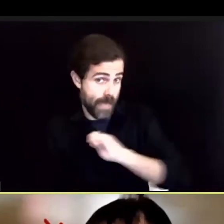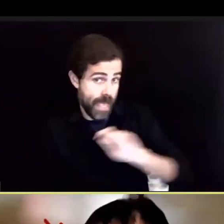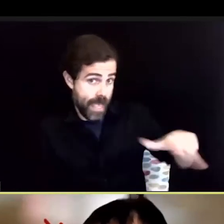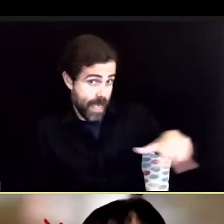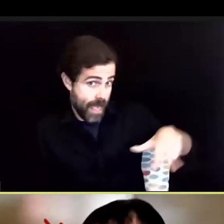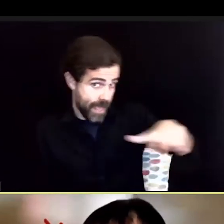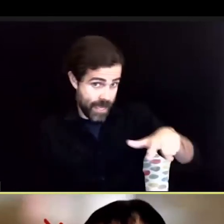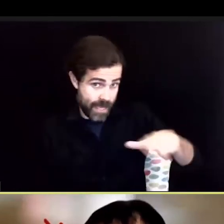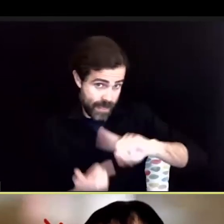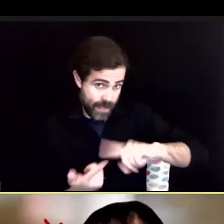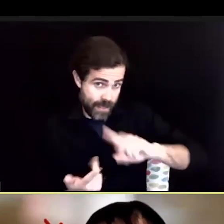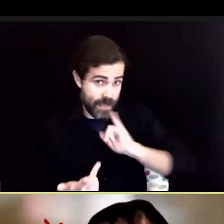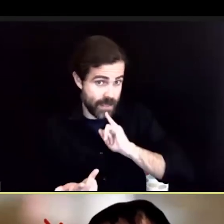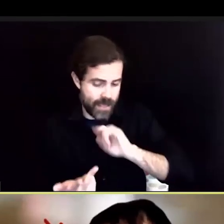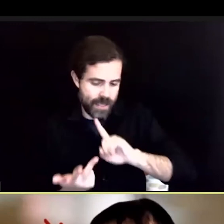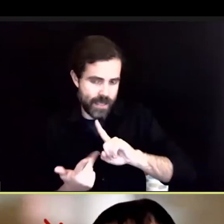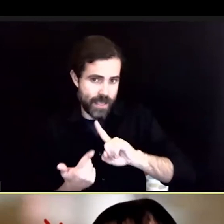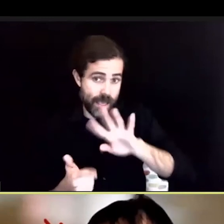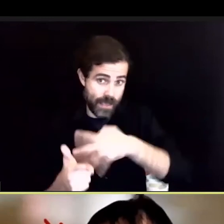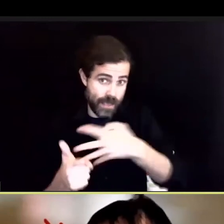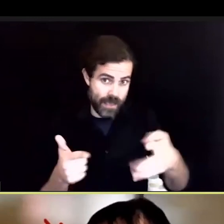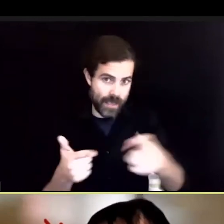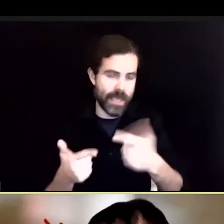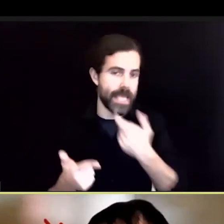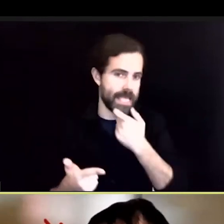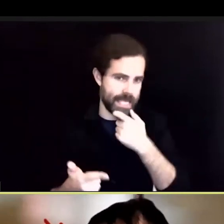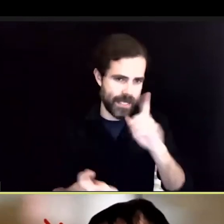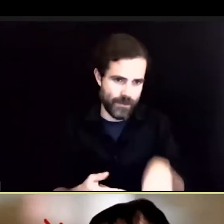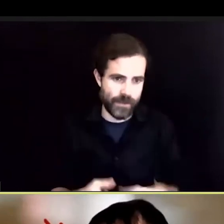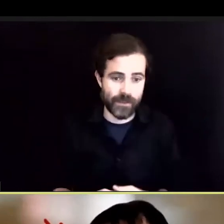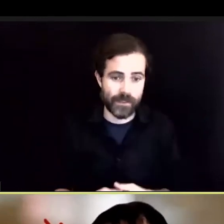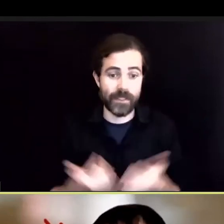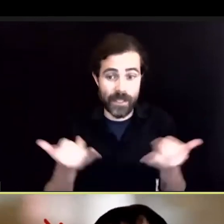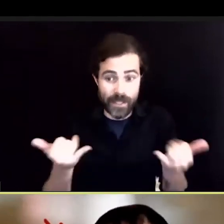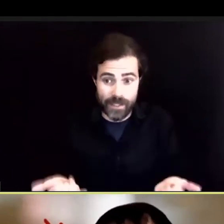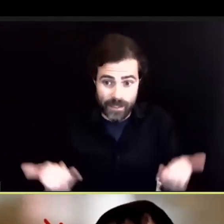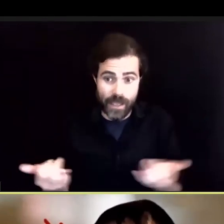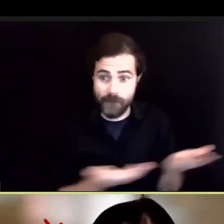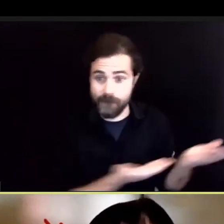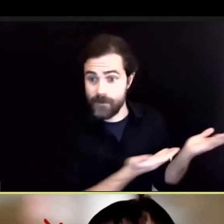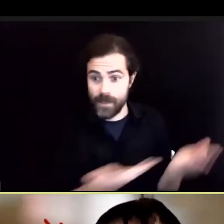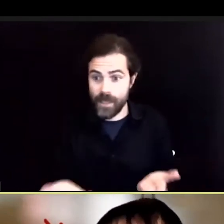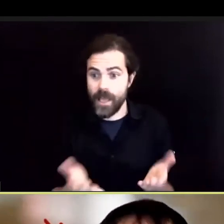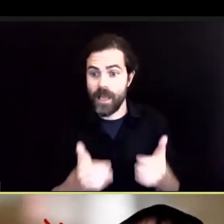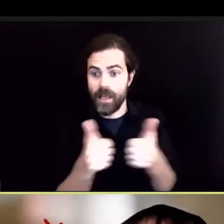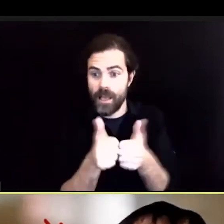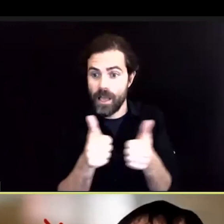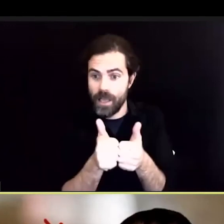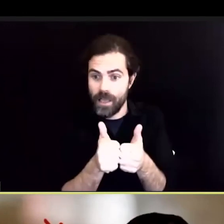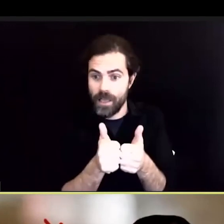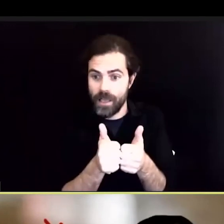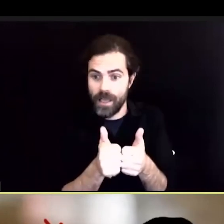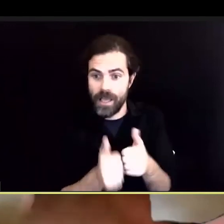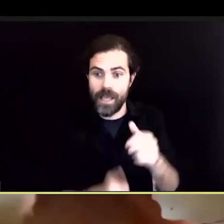Now I'm going to pass the floor to my colleague Marianne, who's going to moderate the Q&A session that is coming up next. Thank you.